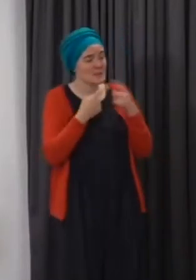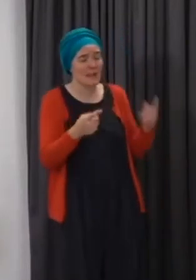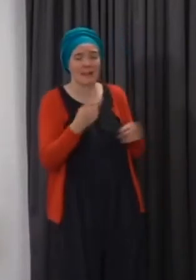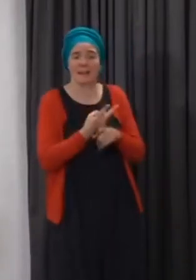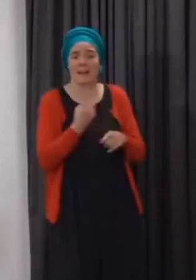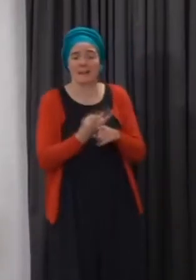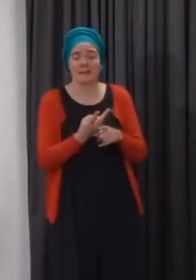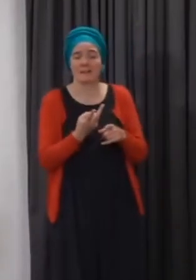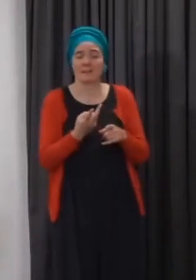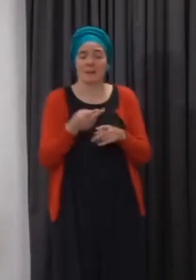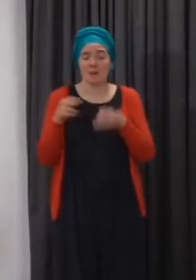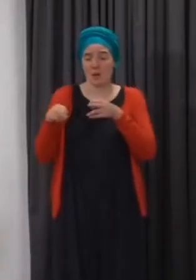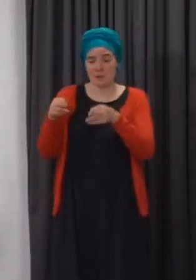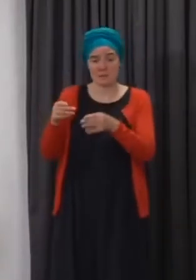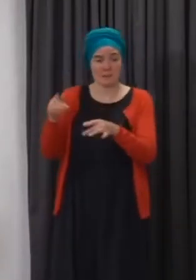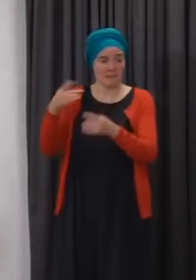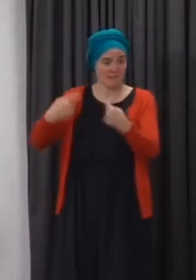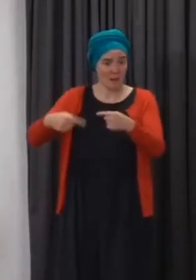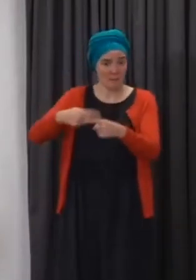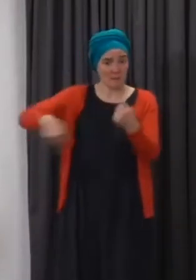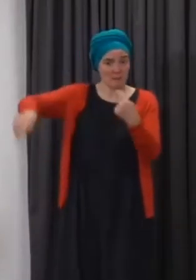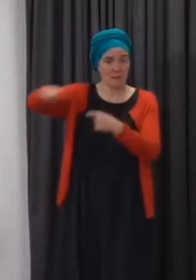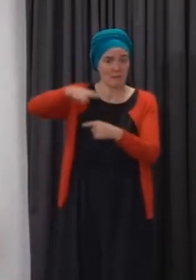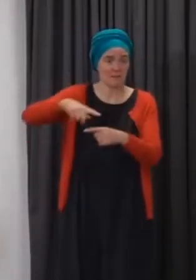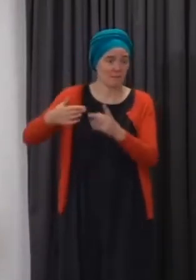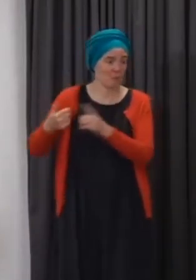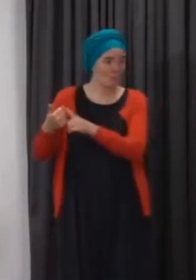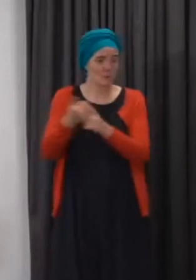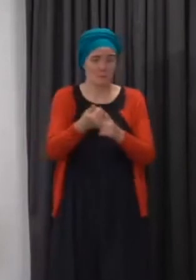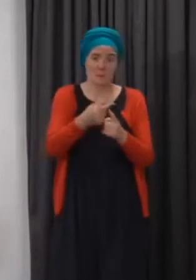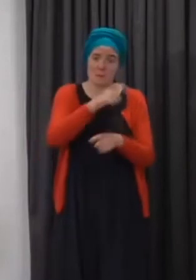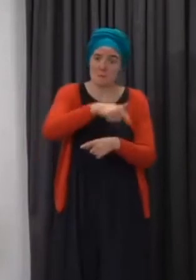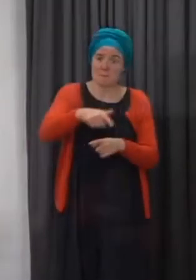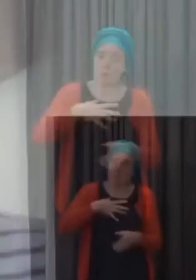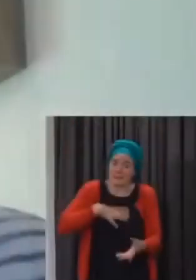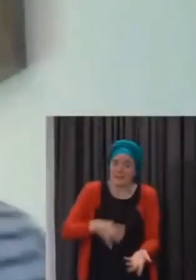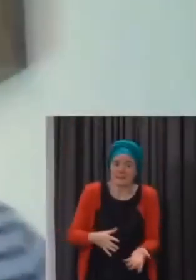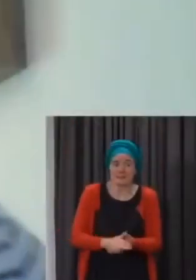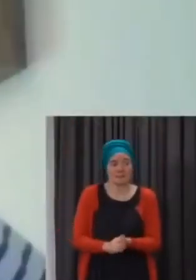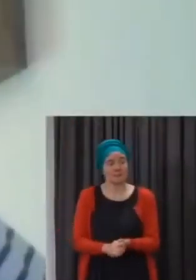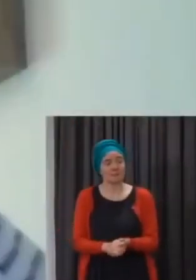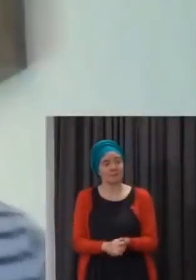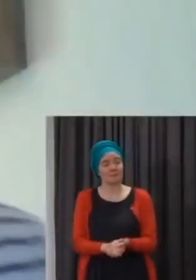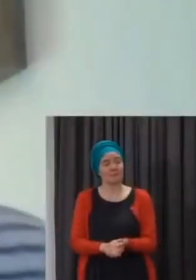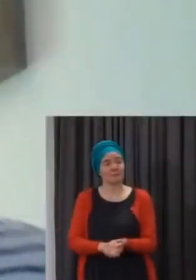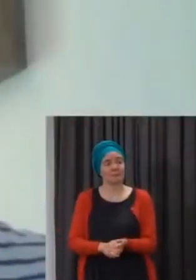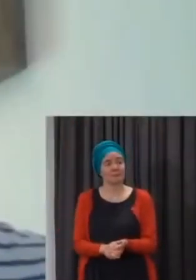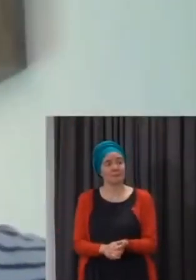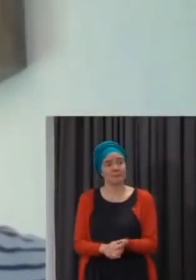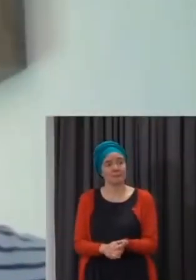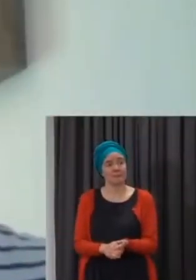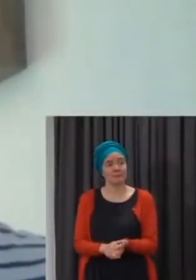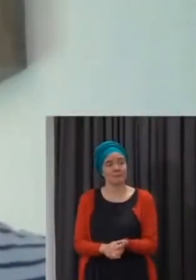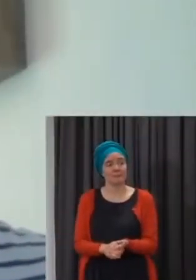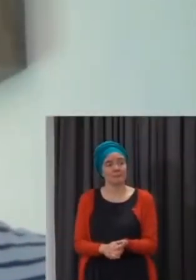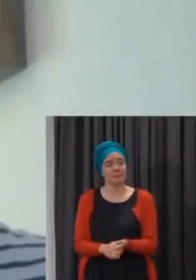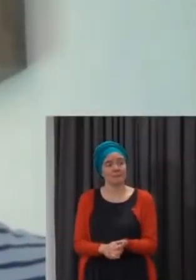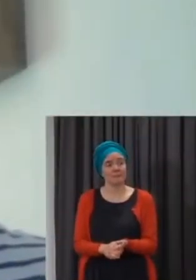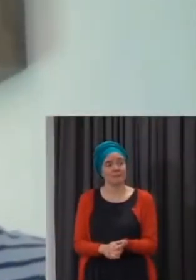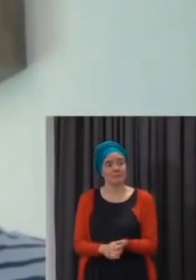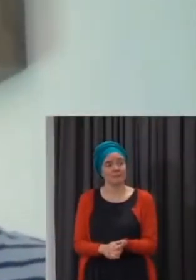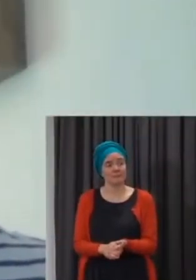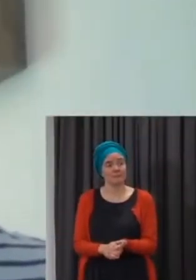health service more generally, to provide support to the population. Thank you very much. And secondly, we've heard reports